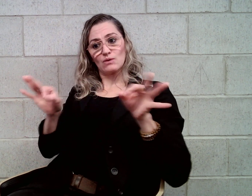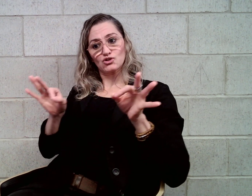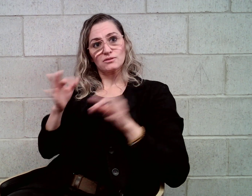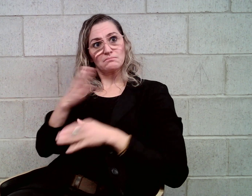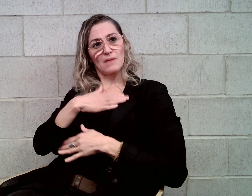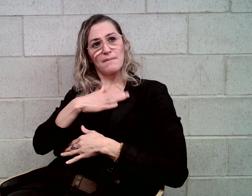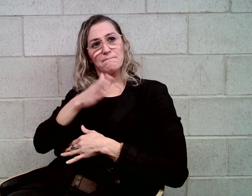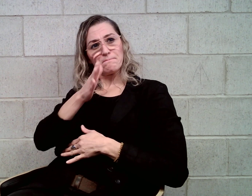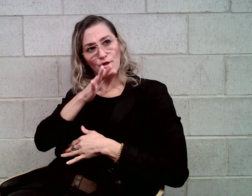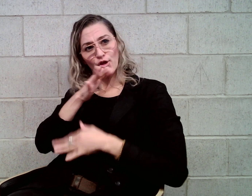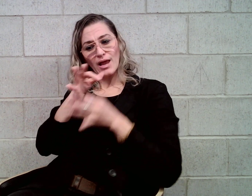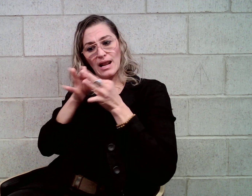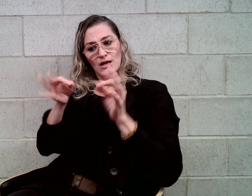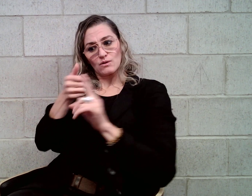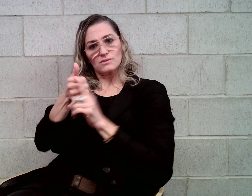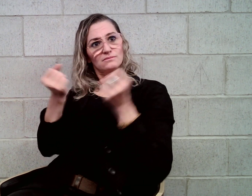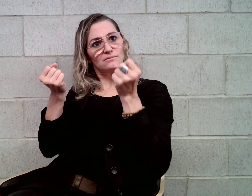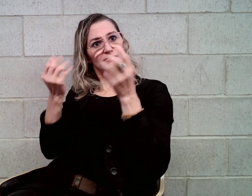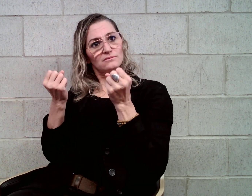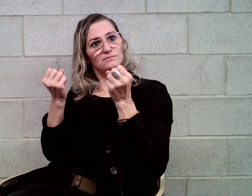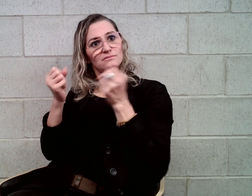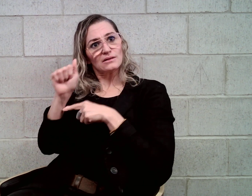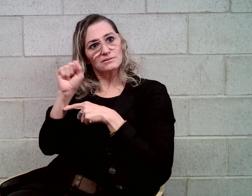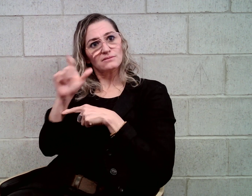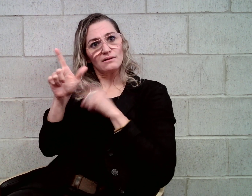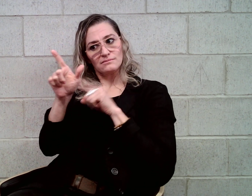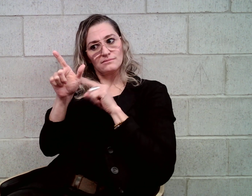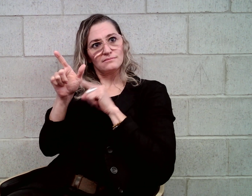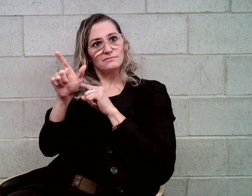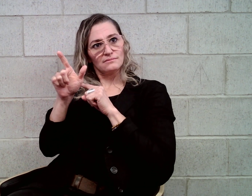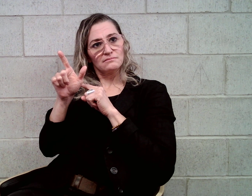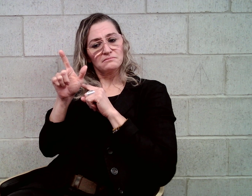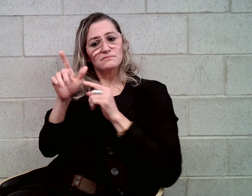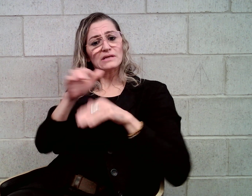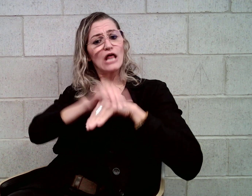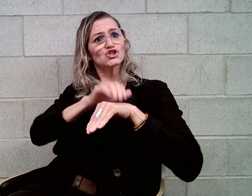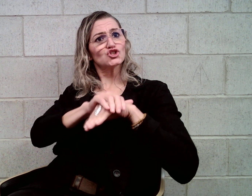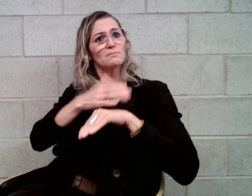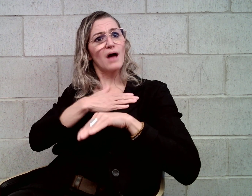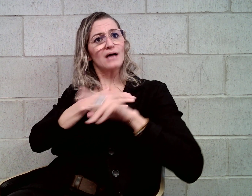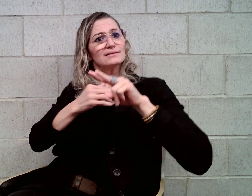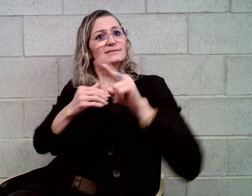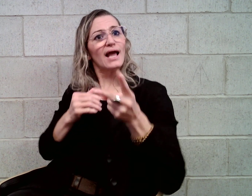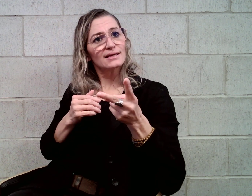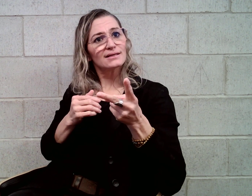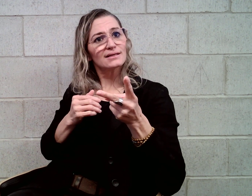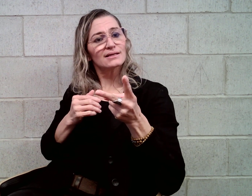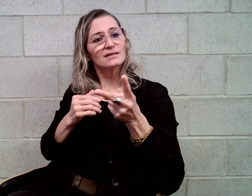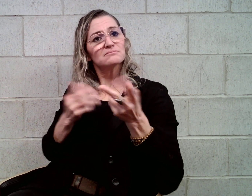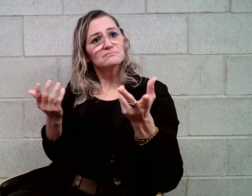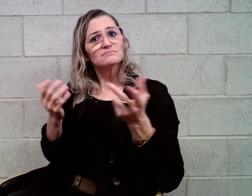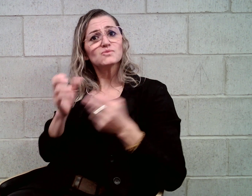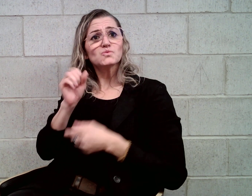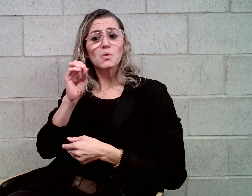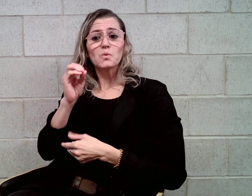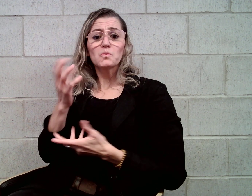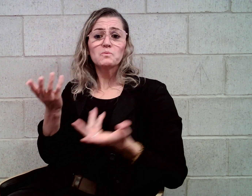him and the plays and literature. So again, as an ASL user, English is my second